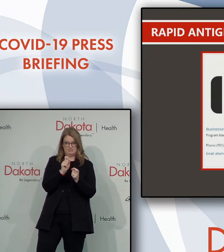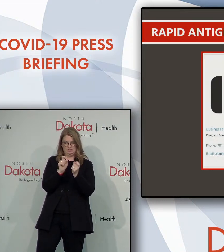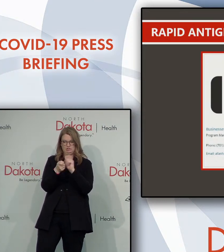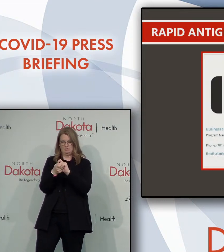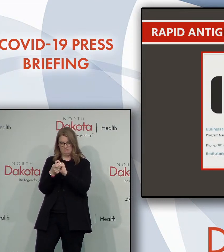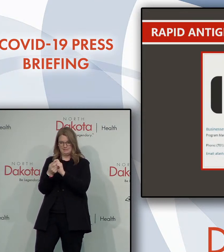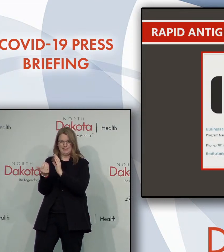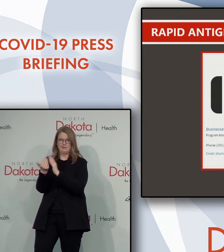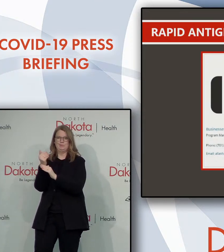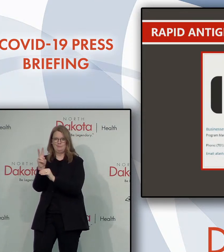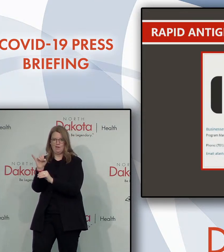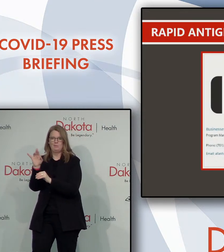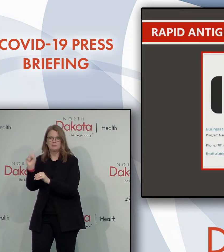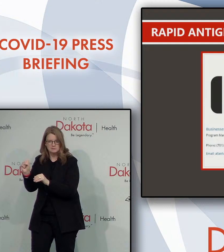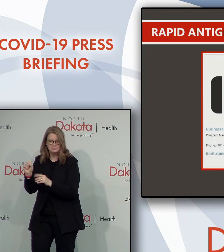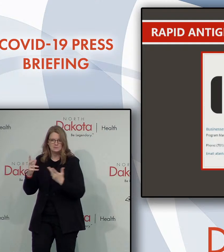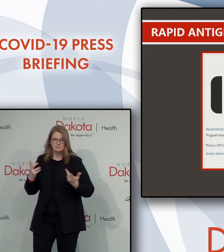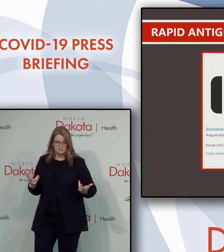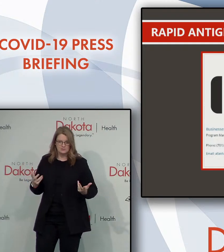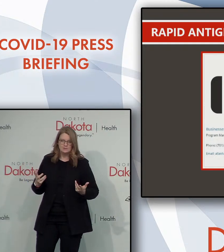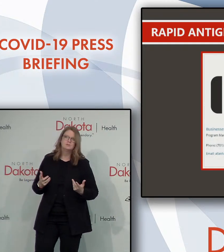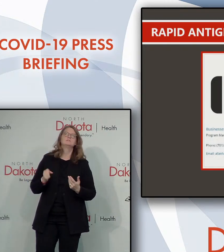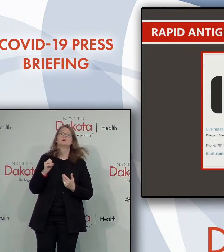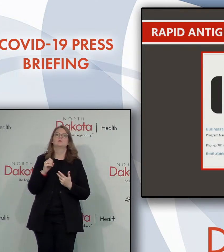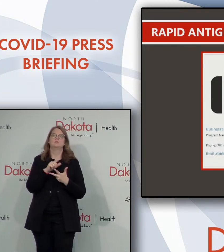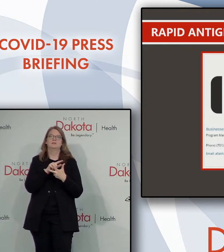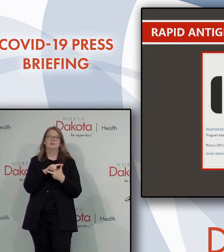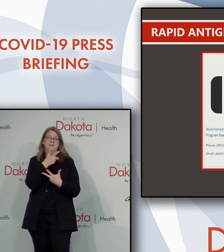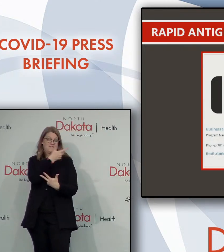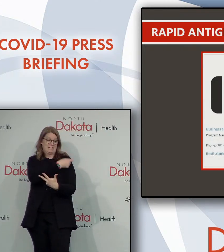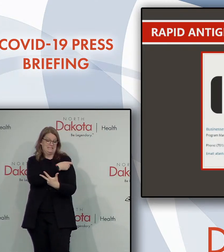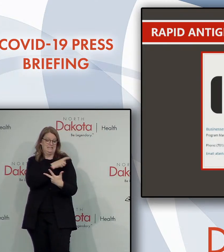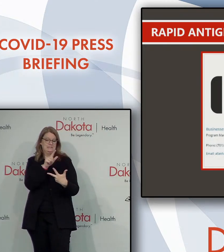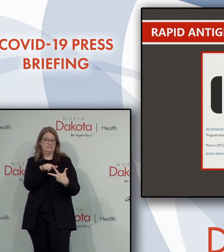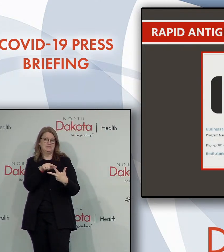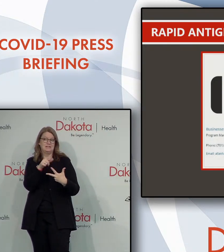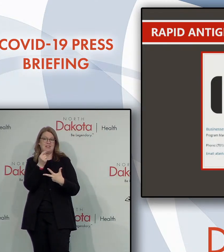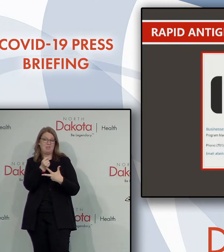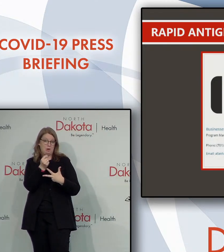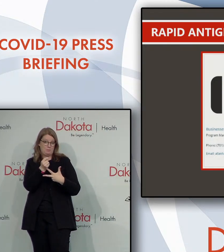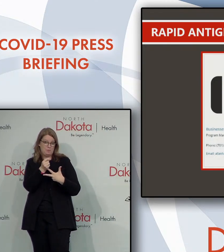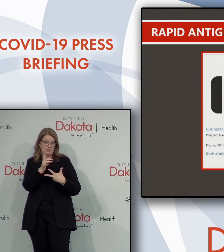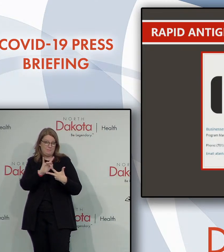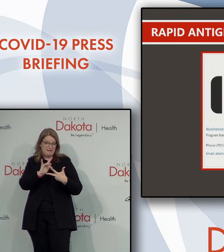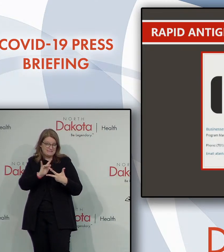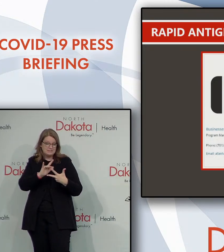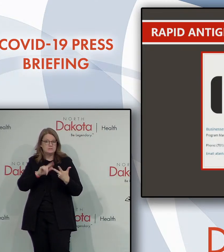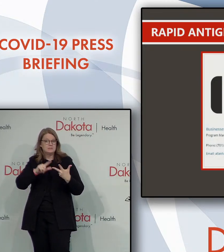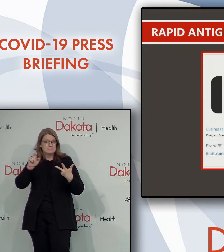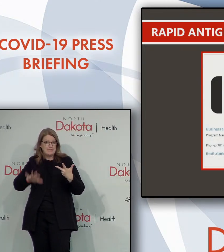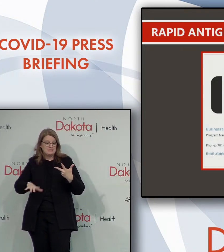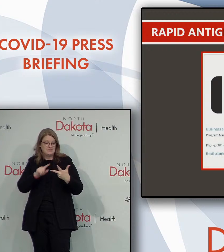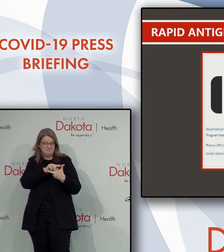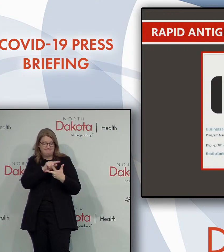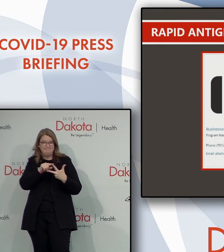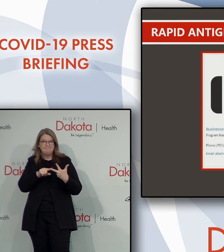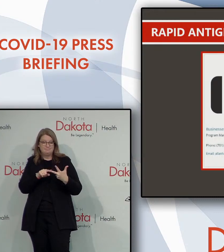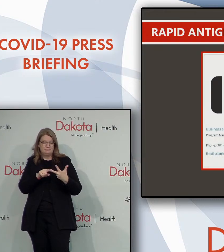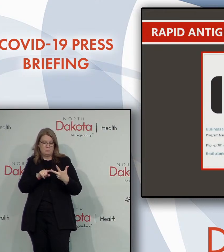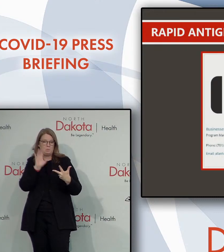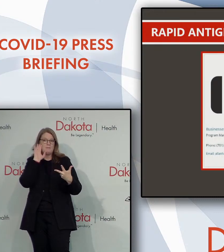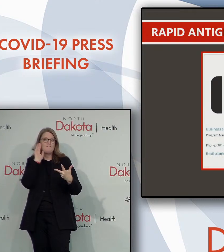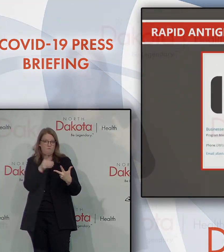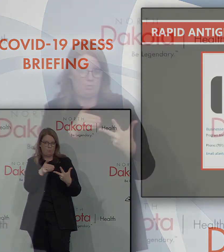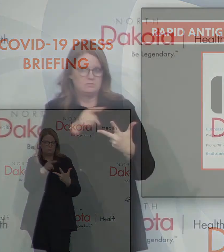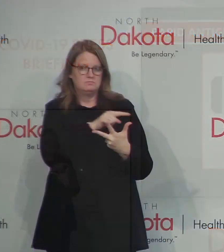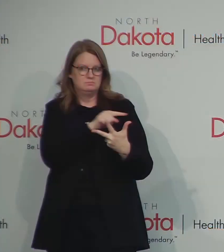the three legs of the stool, the three prongs on the strategy: vaccines, therapeutics, and testing. We're going to continue to drive hard on those,